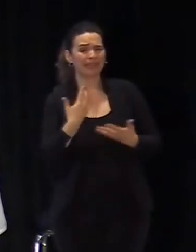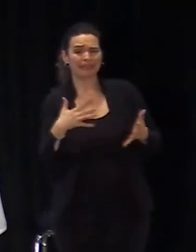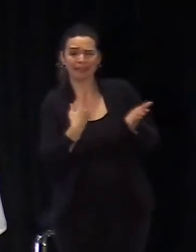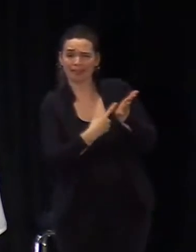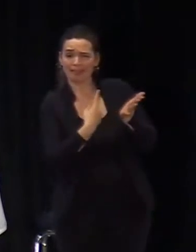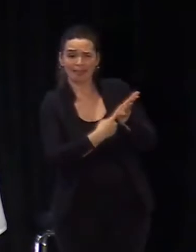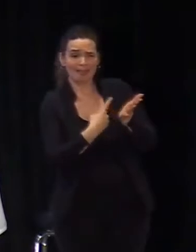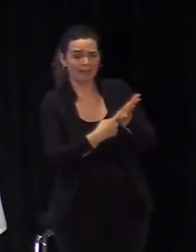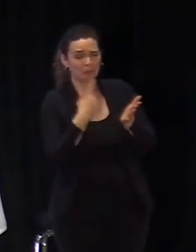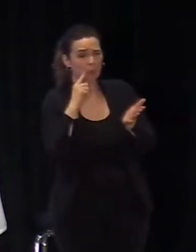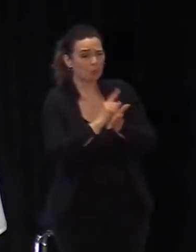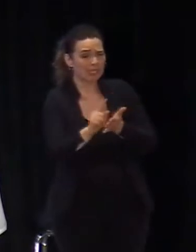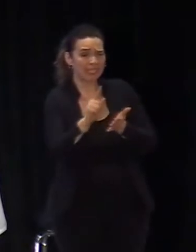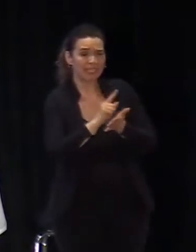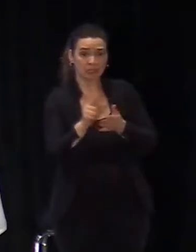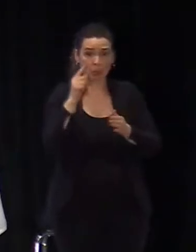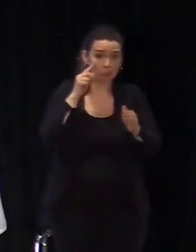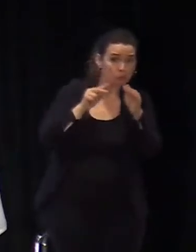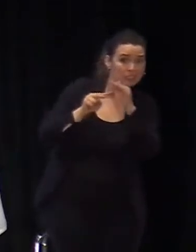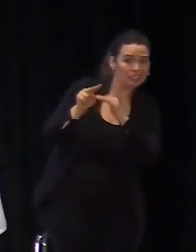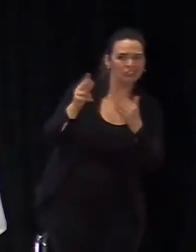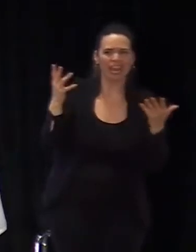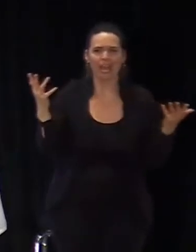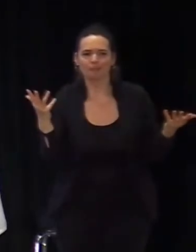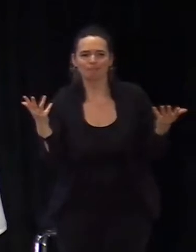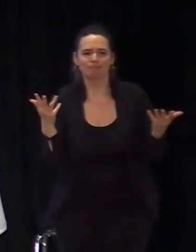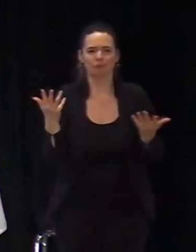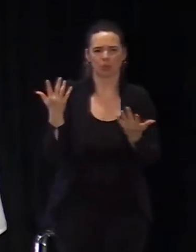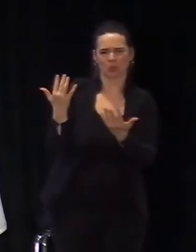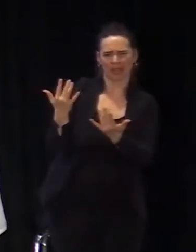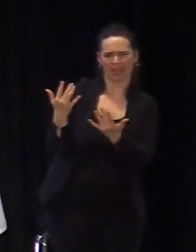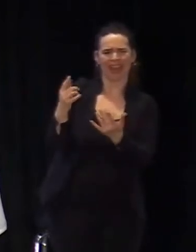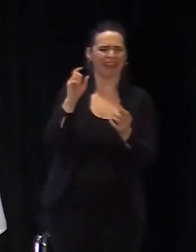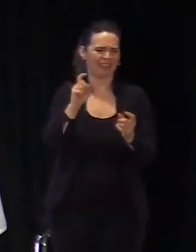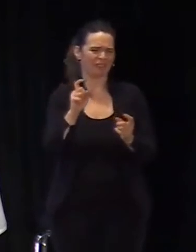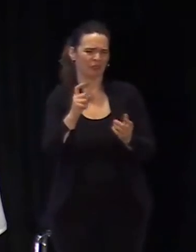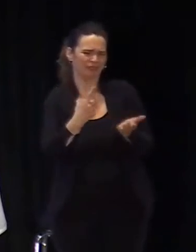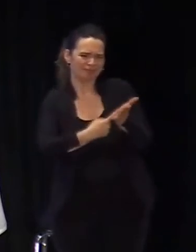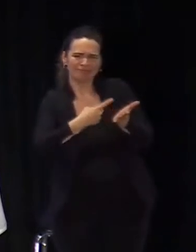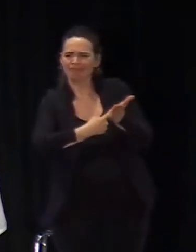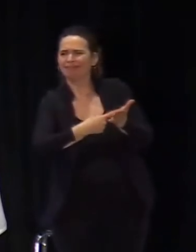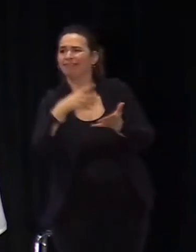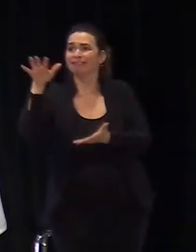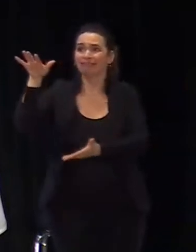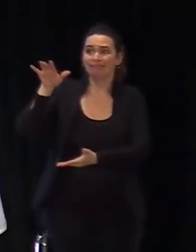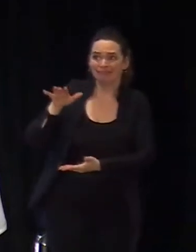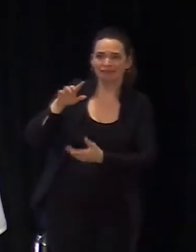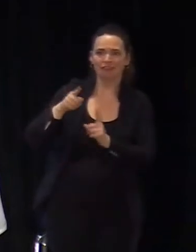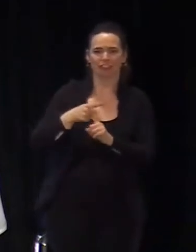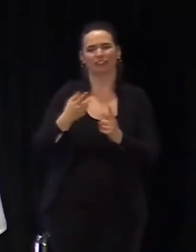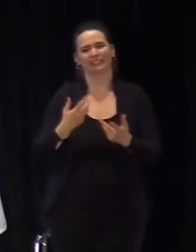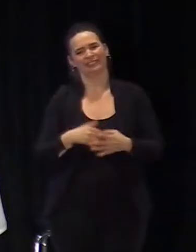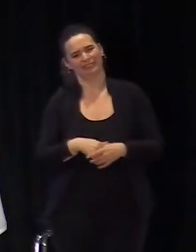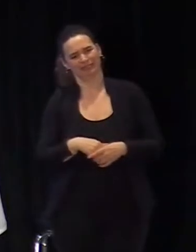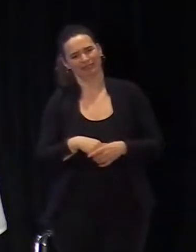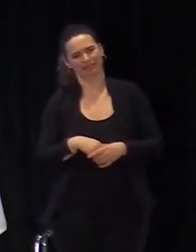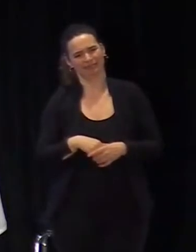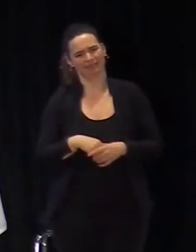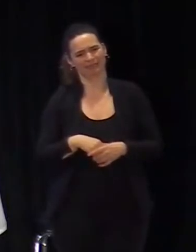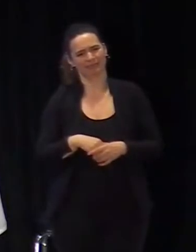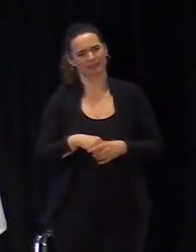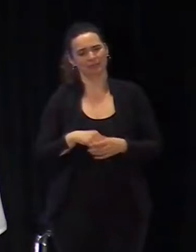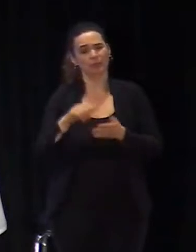happen. I think every step of the way the state's allowed a little bit of flexibility with eligibility, there's been a little bump